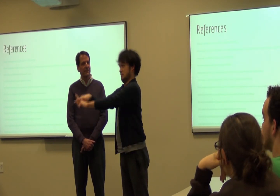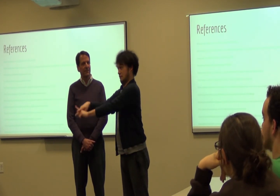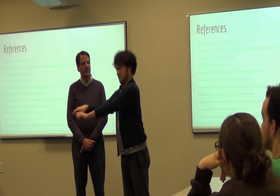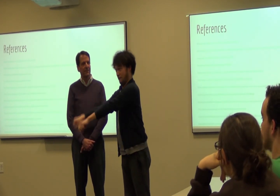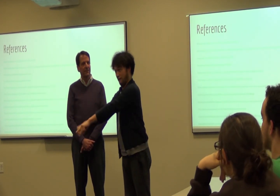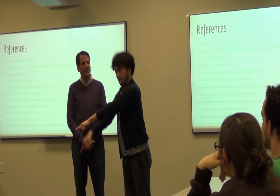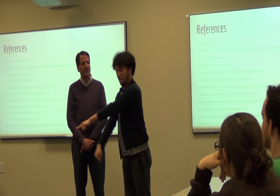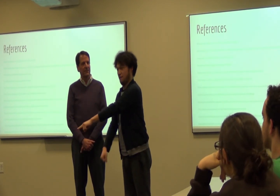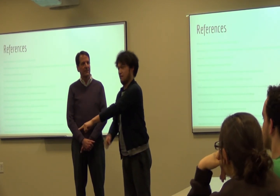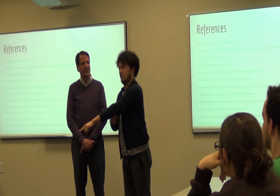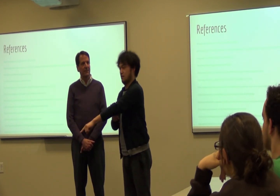So,